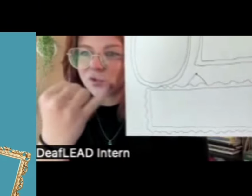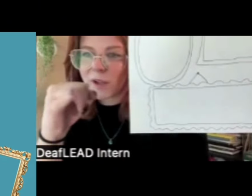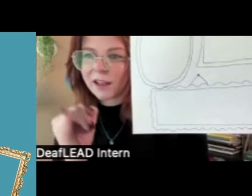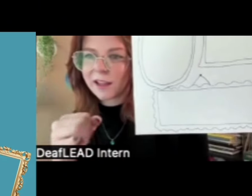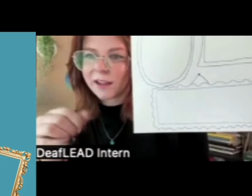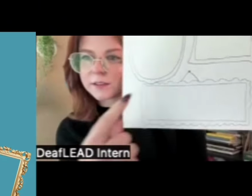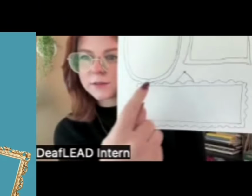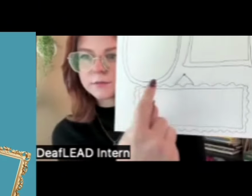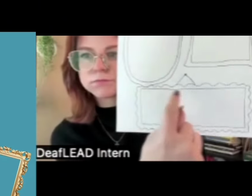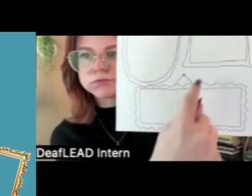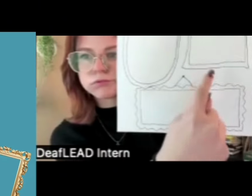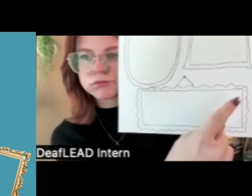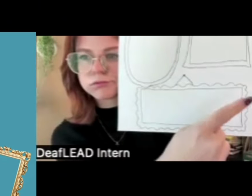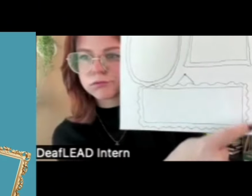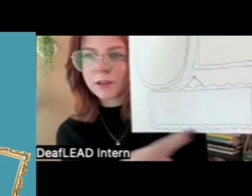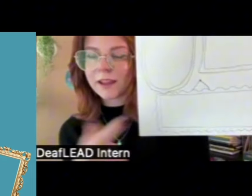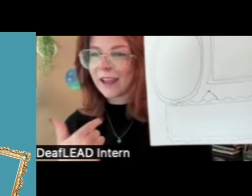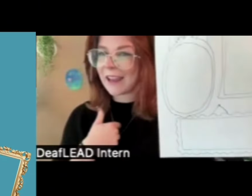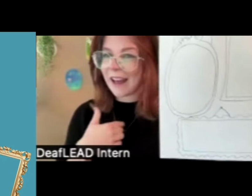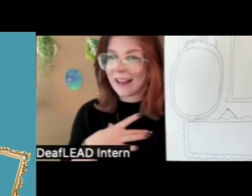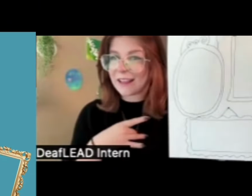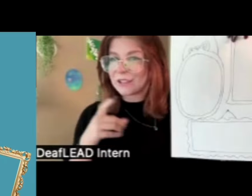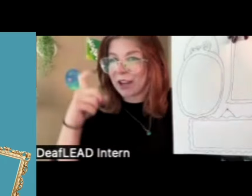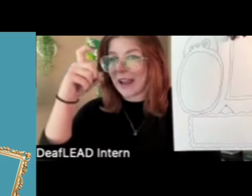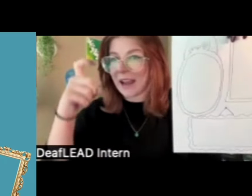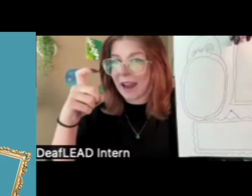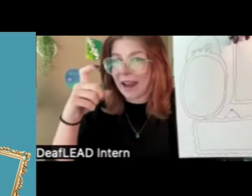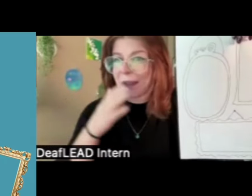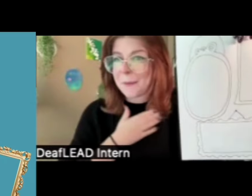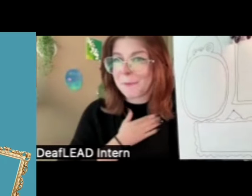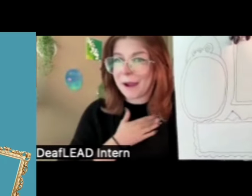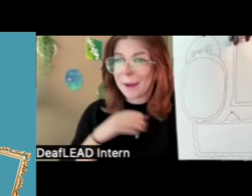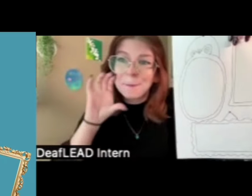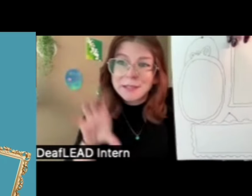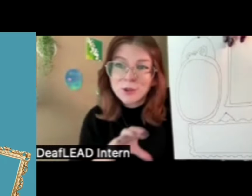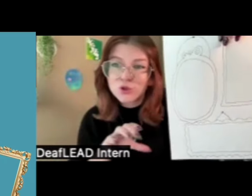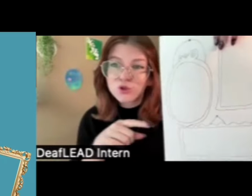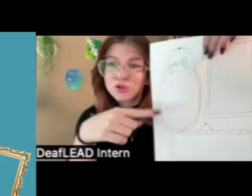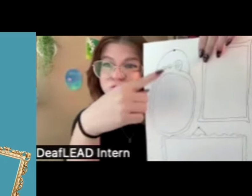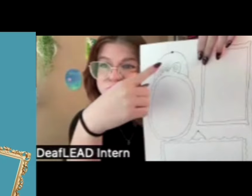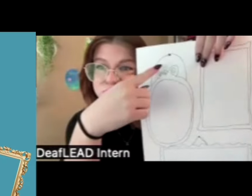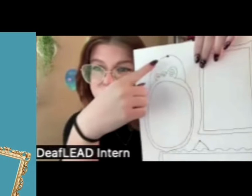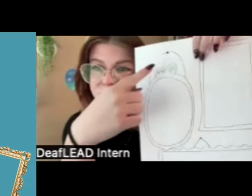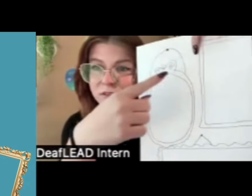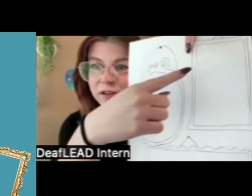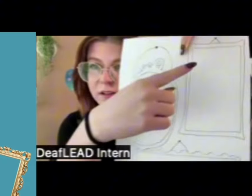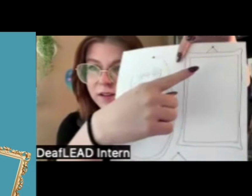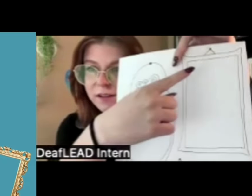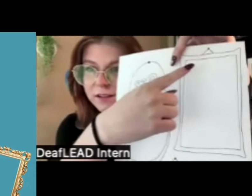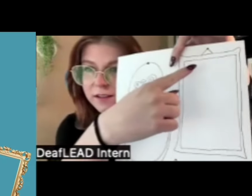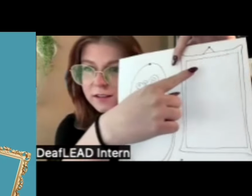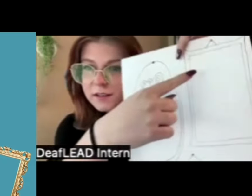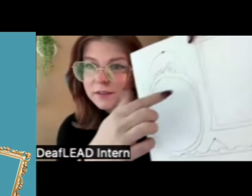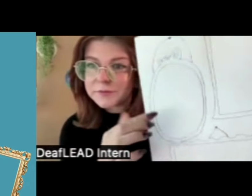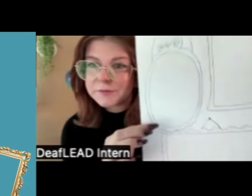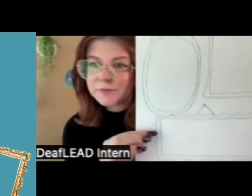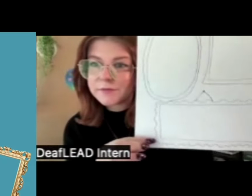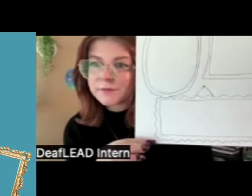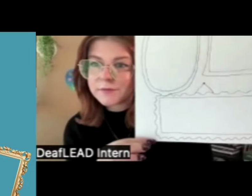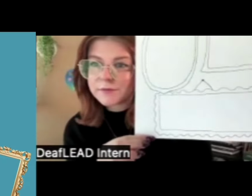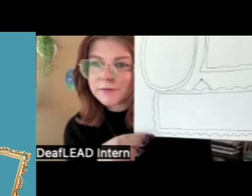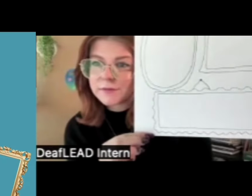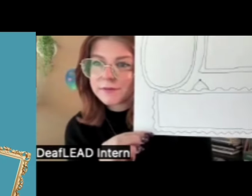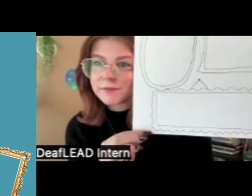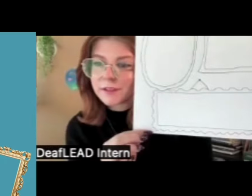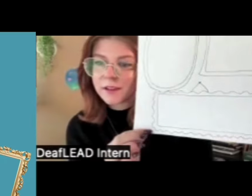And showing here again, I made the squiggly lines around mine. And I like to hang my pictures. You can see I added